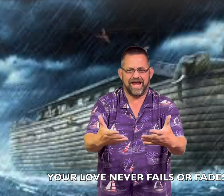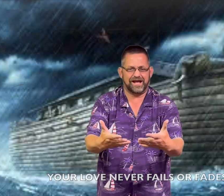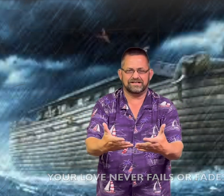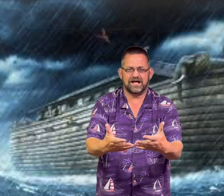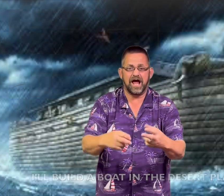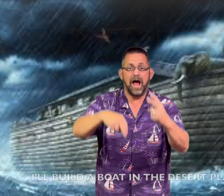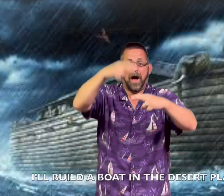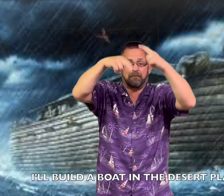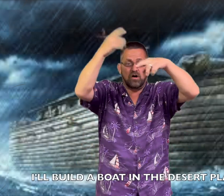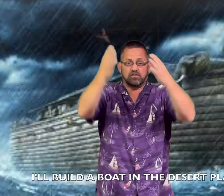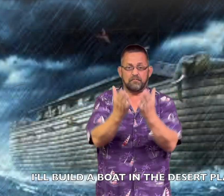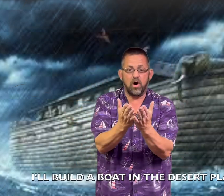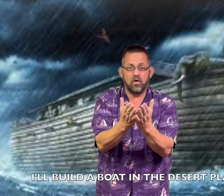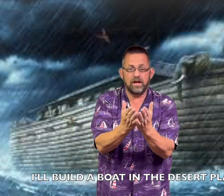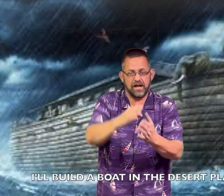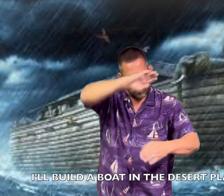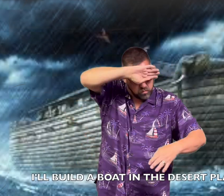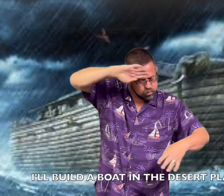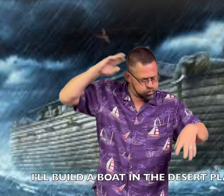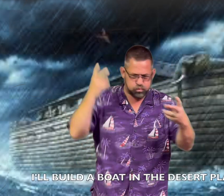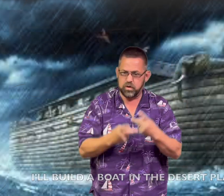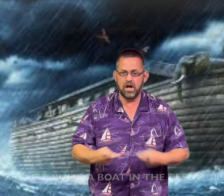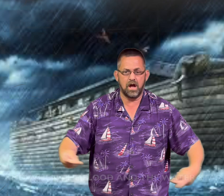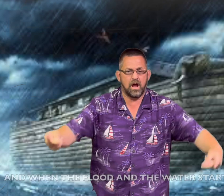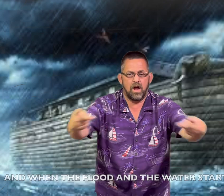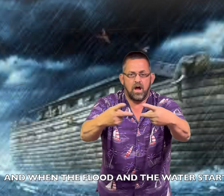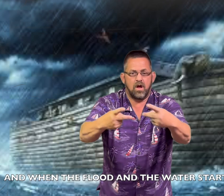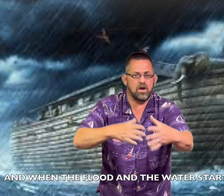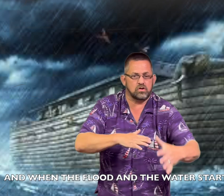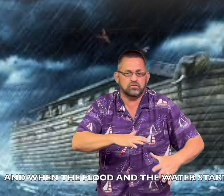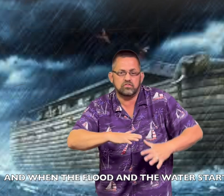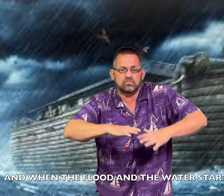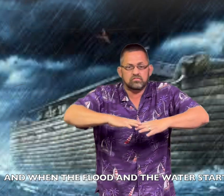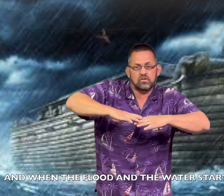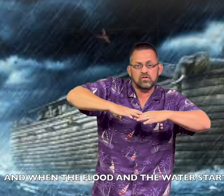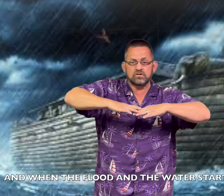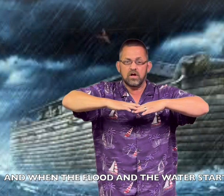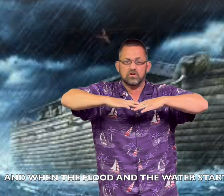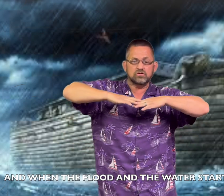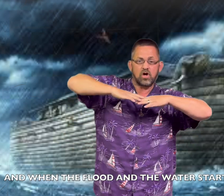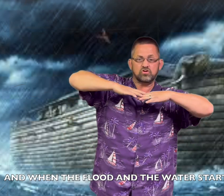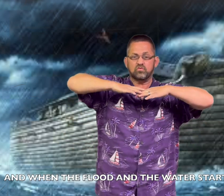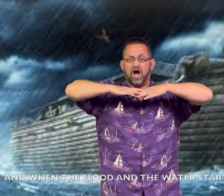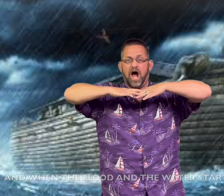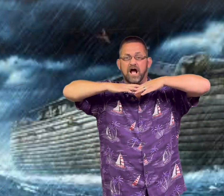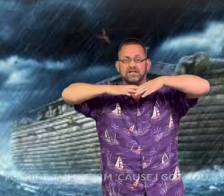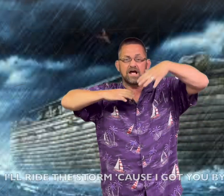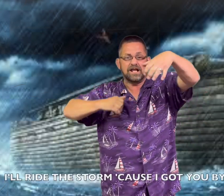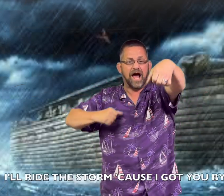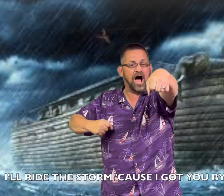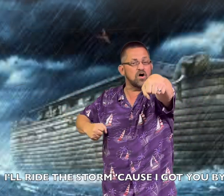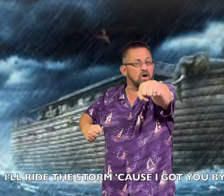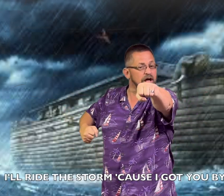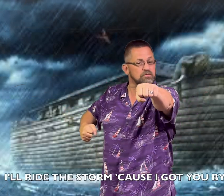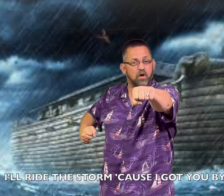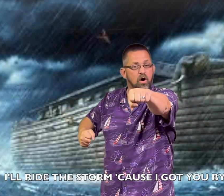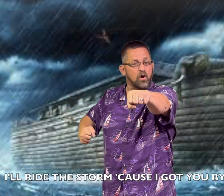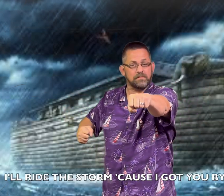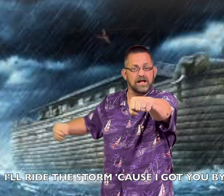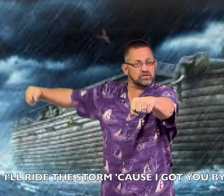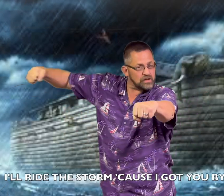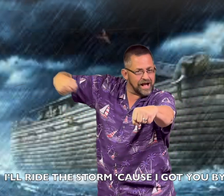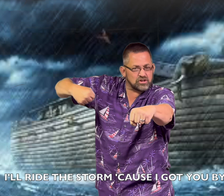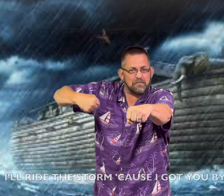fades I'll build a boat in the desert place And when the flood and the water starts to rise Yeah, I'll ride the